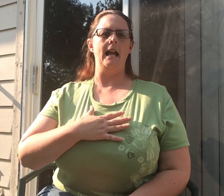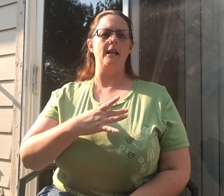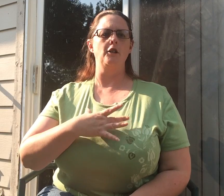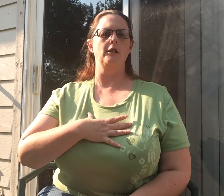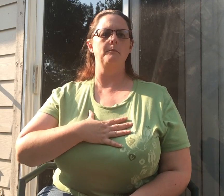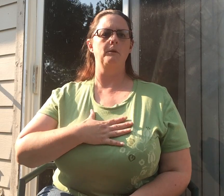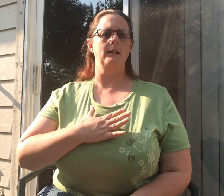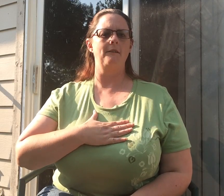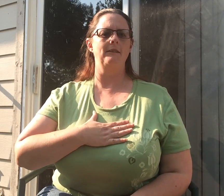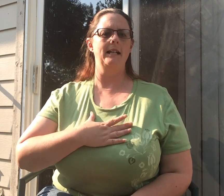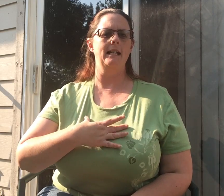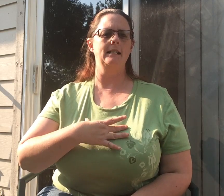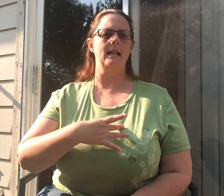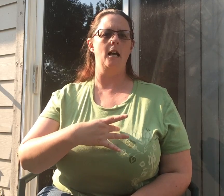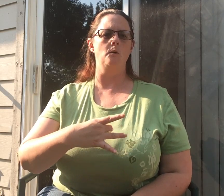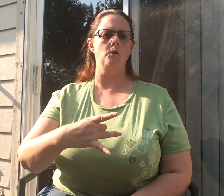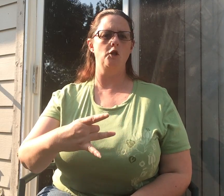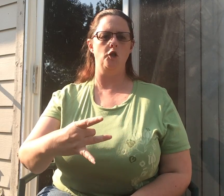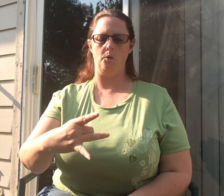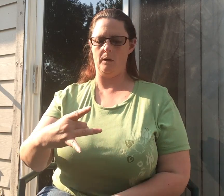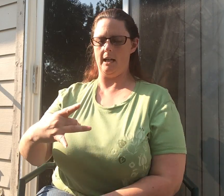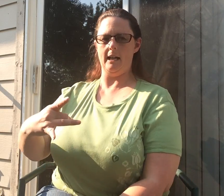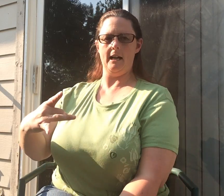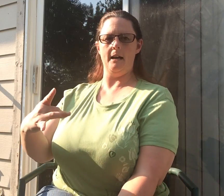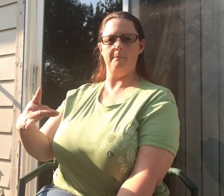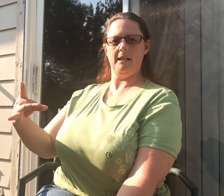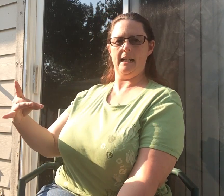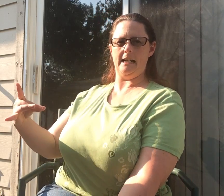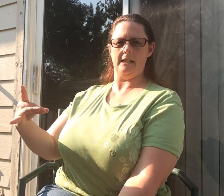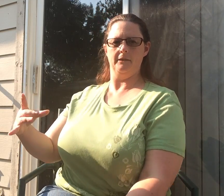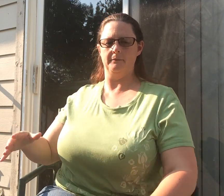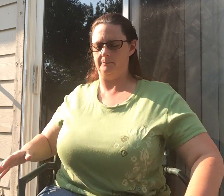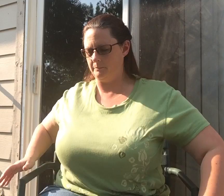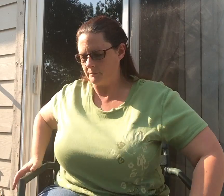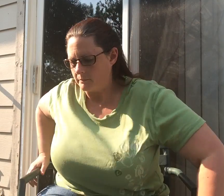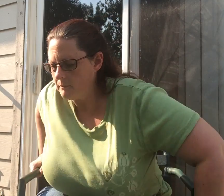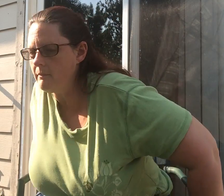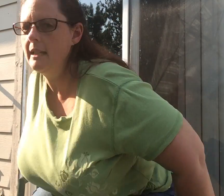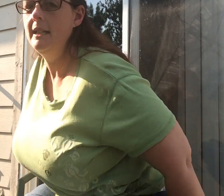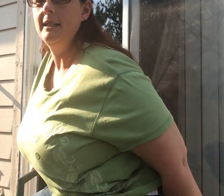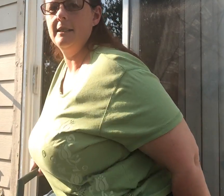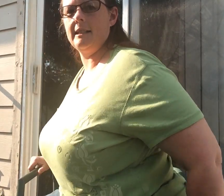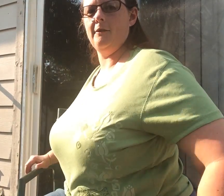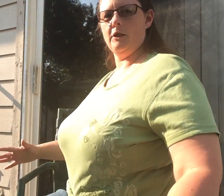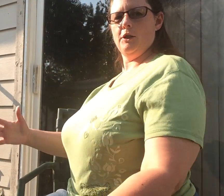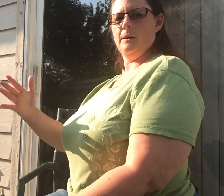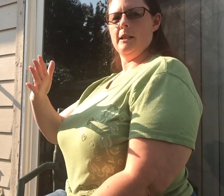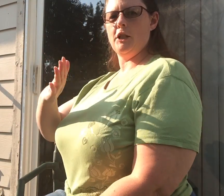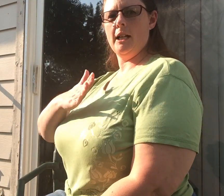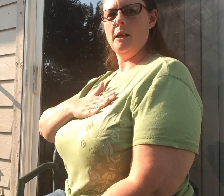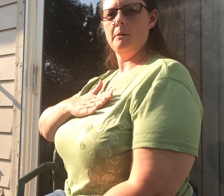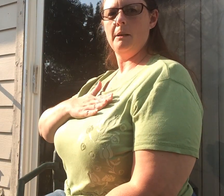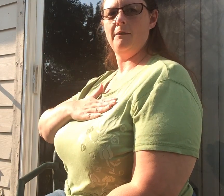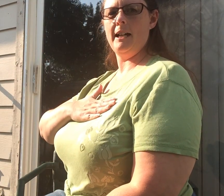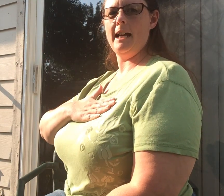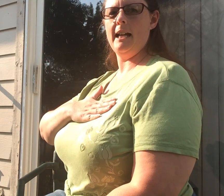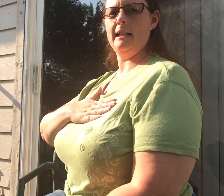And you're going to bring that flat hand out to a bent 8. kind of hard to do in the chair, but a flat 8